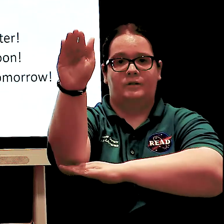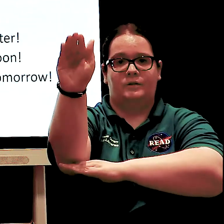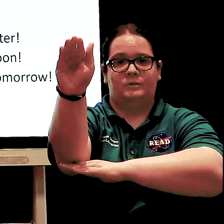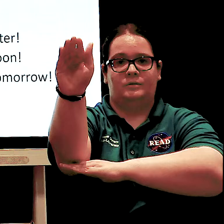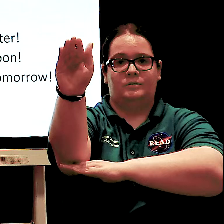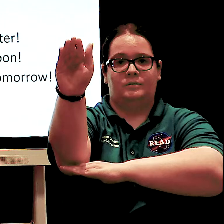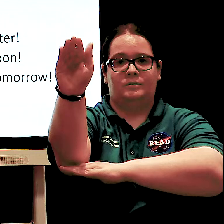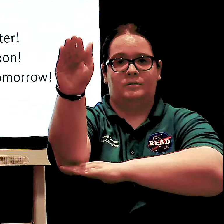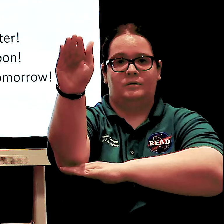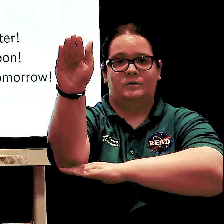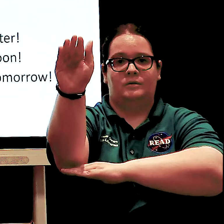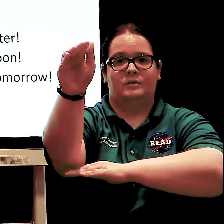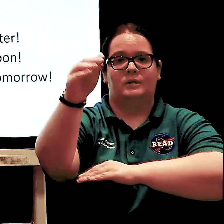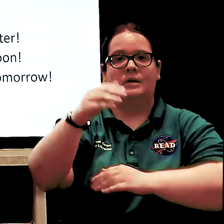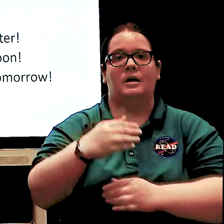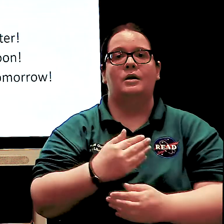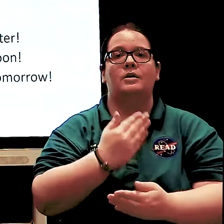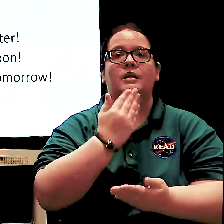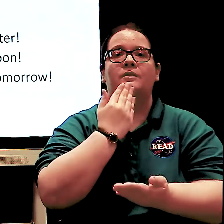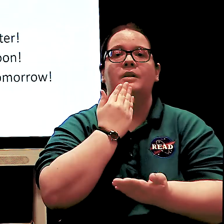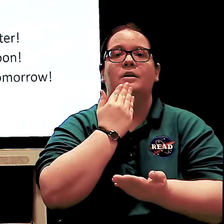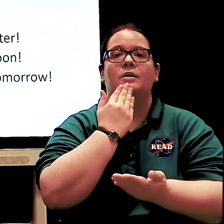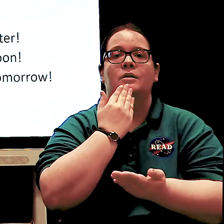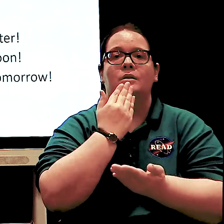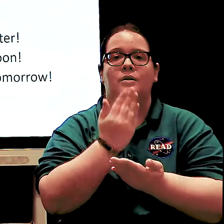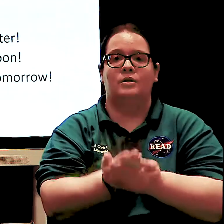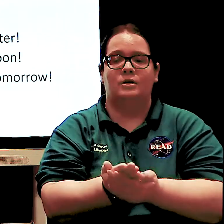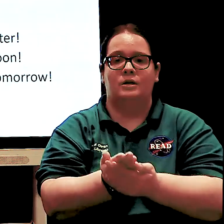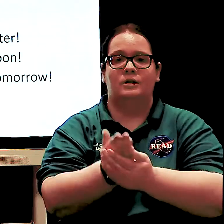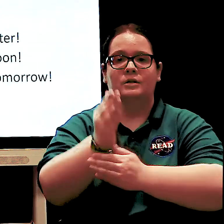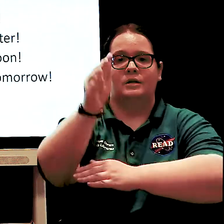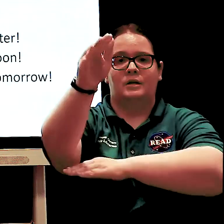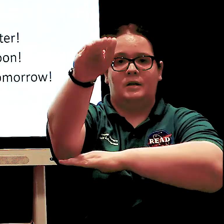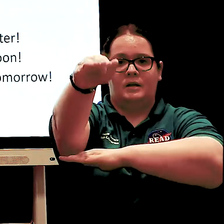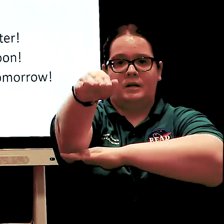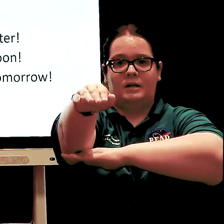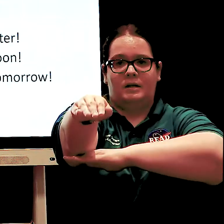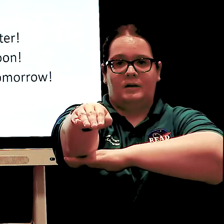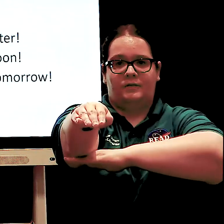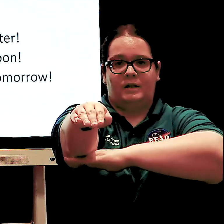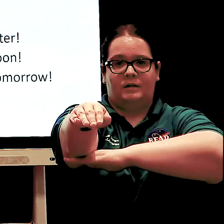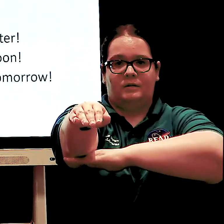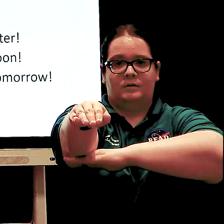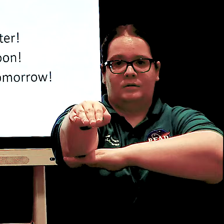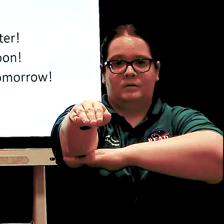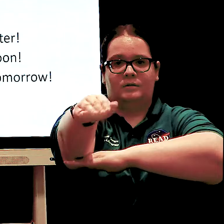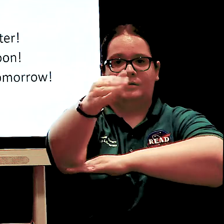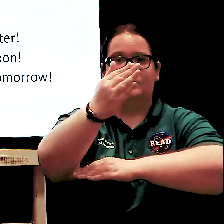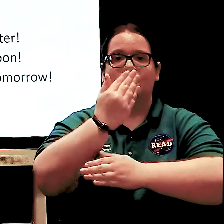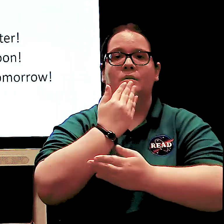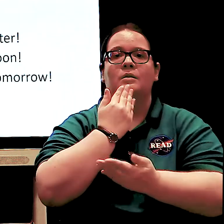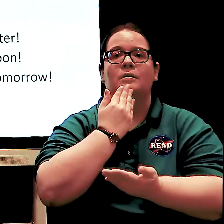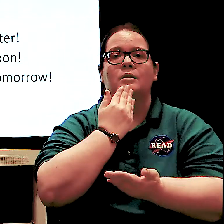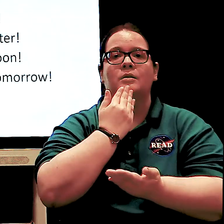afternoon. And good evening. Good evening. You